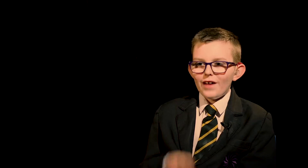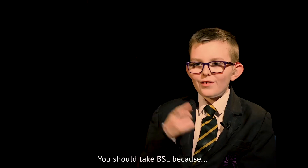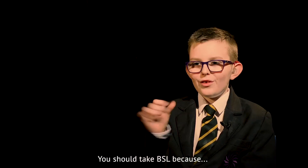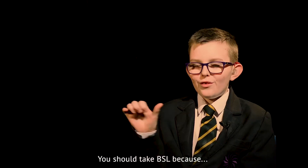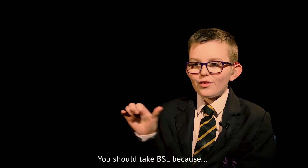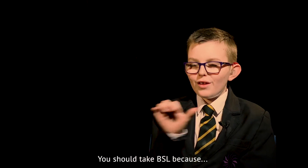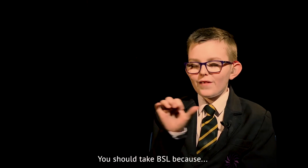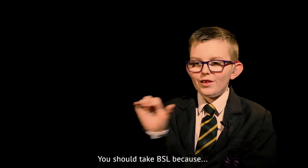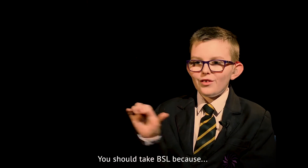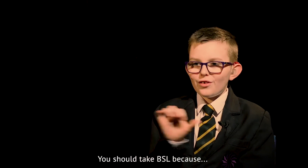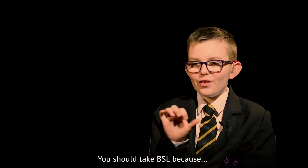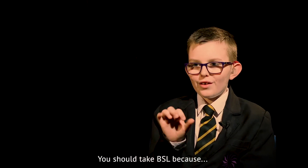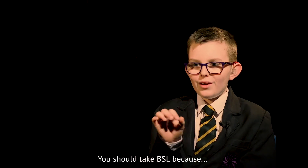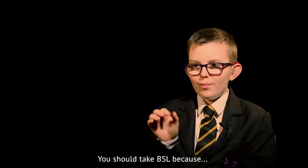That you should